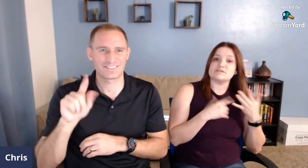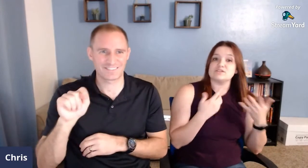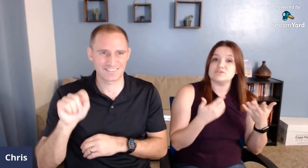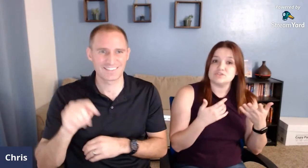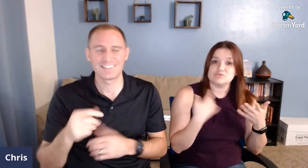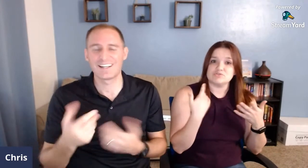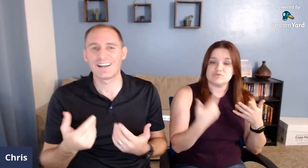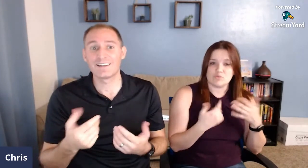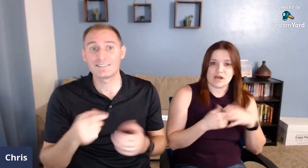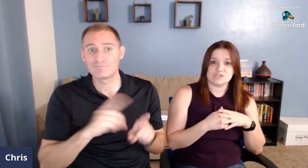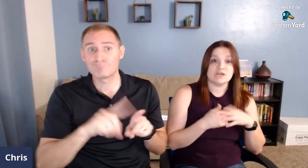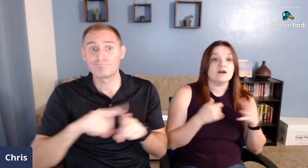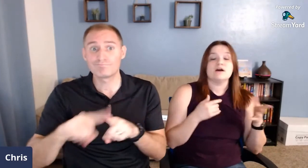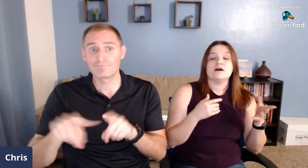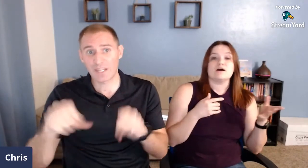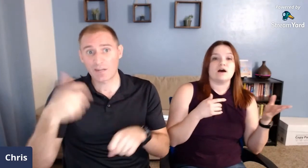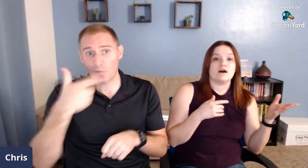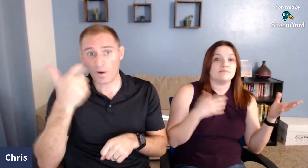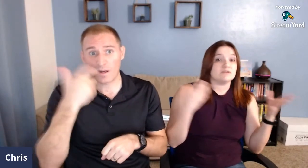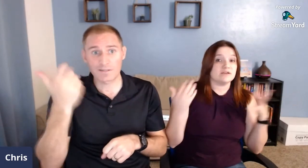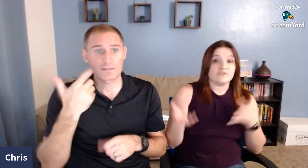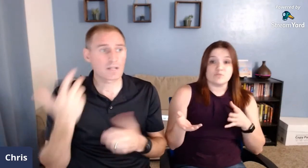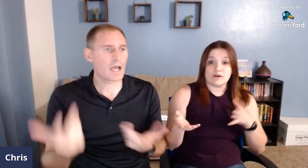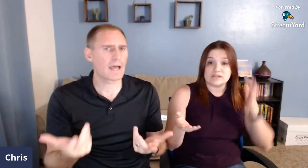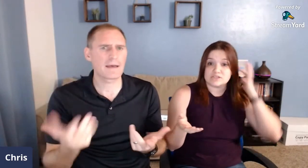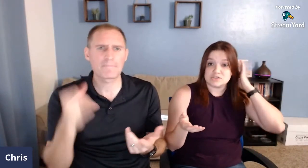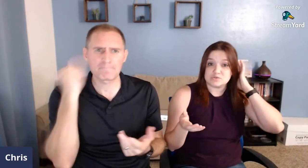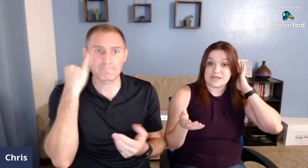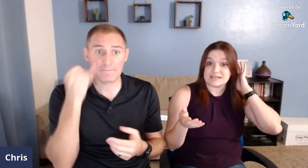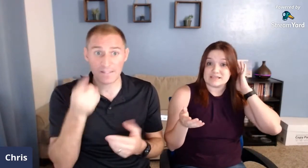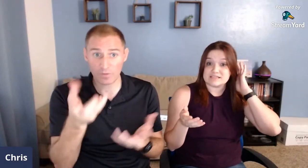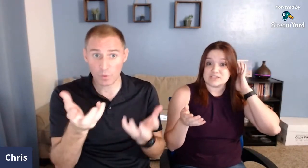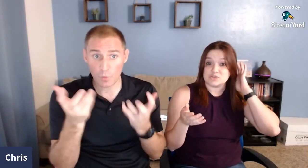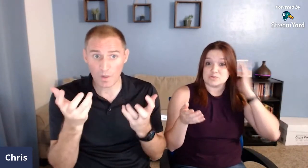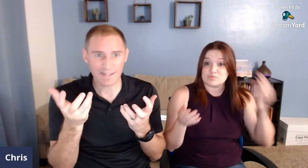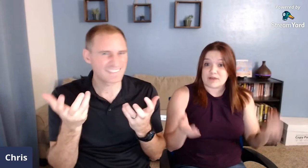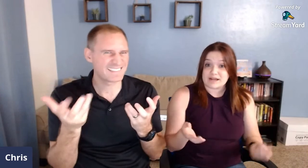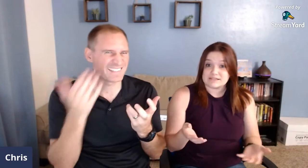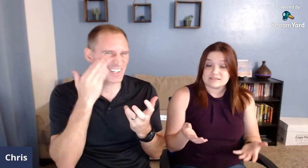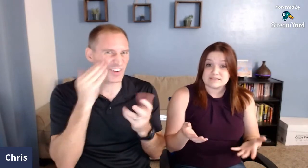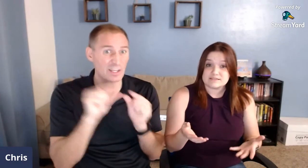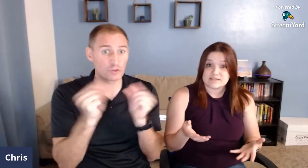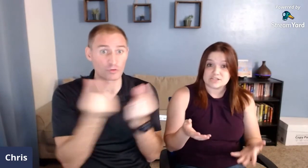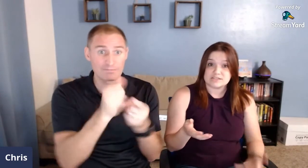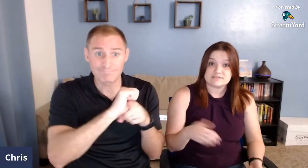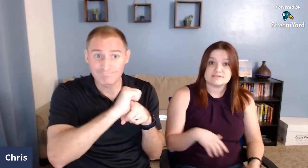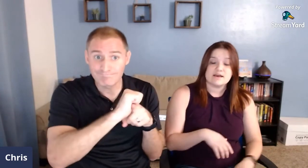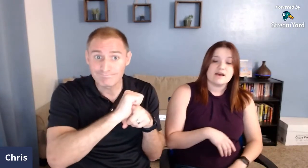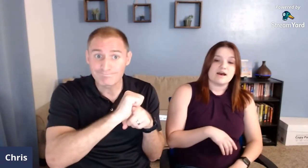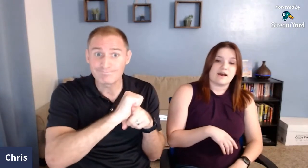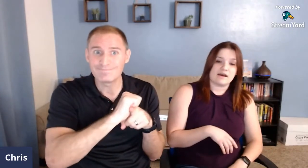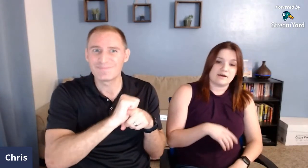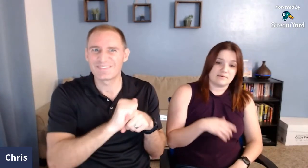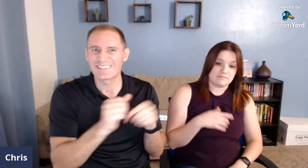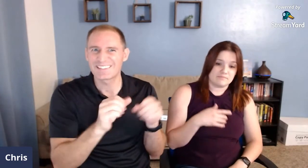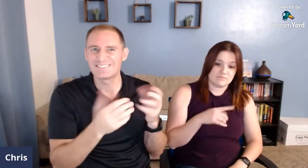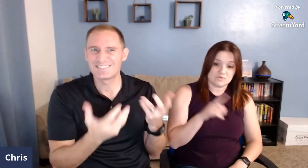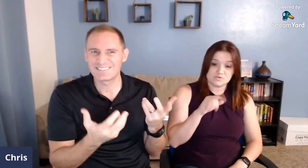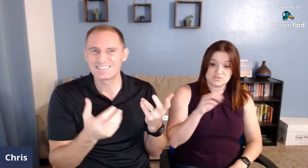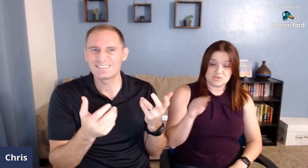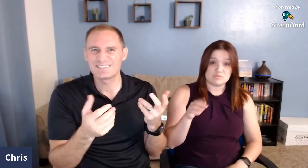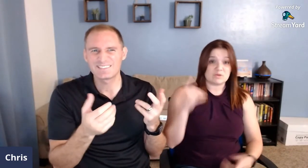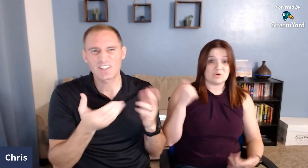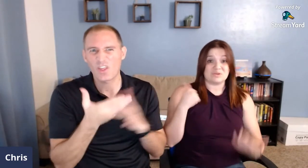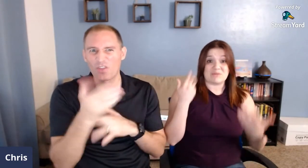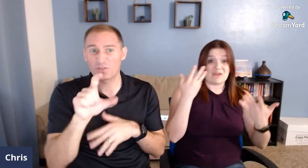These different ones that you can do and you can watch. If you're wanting to do like this, like the group practice sessions